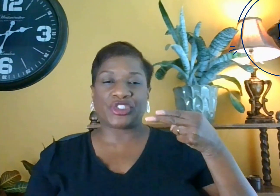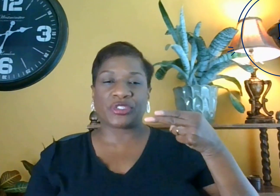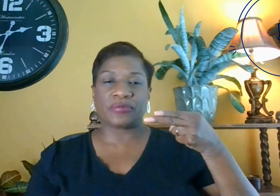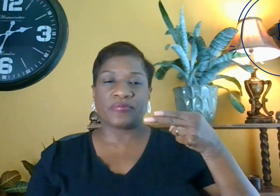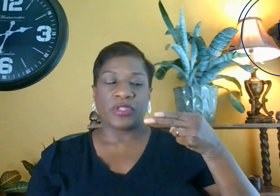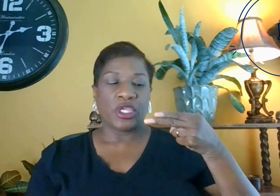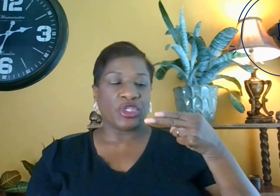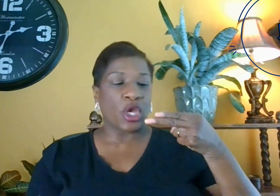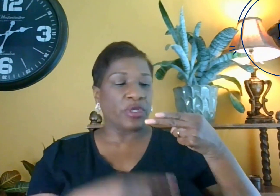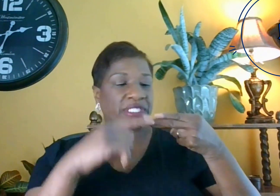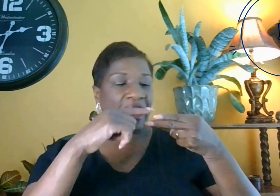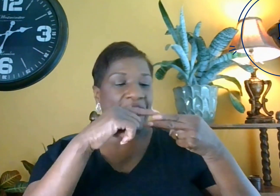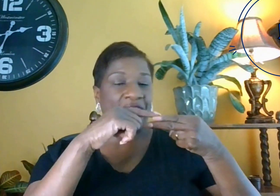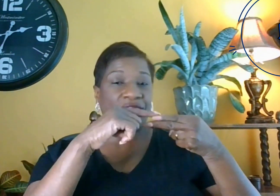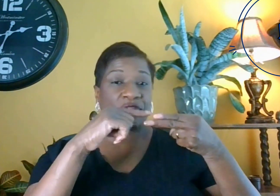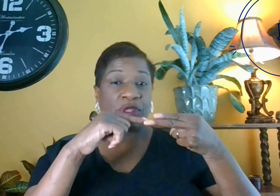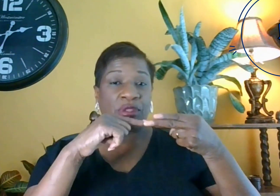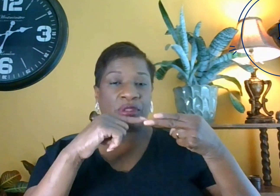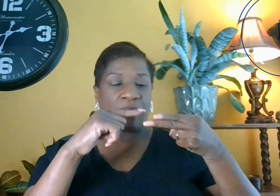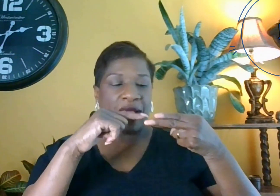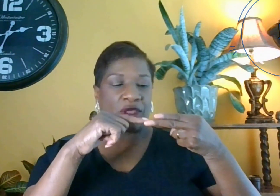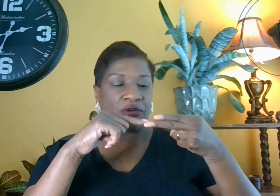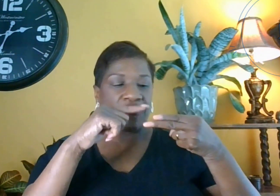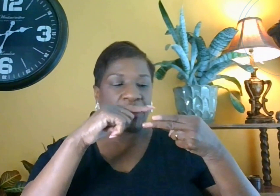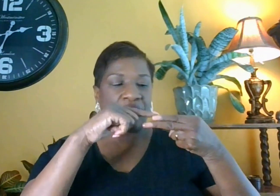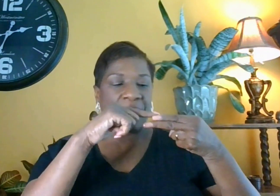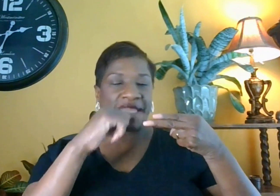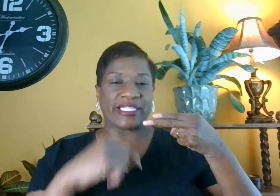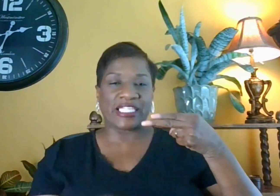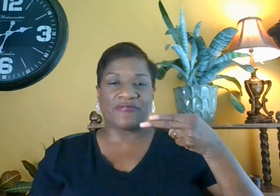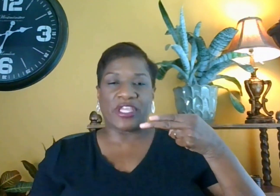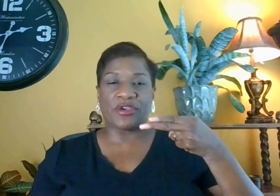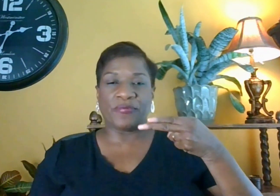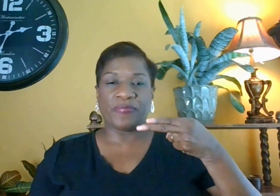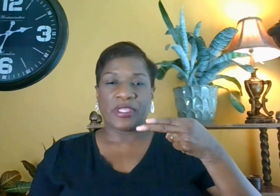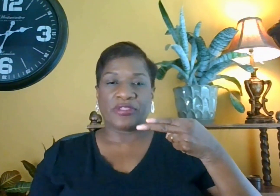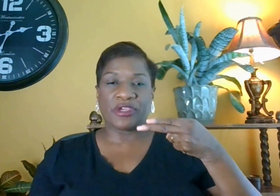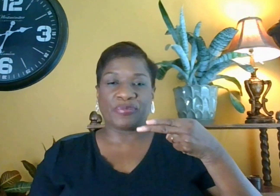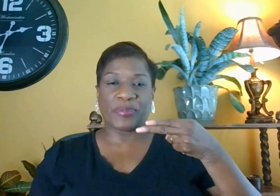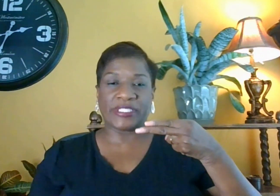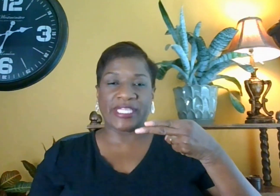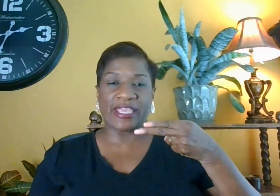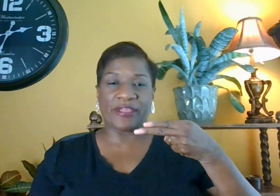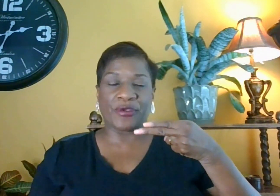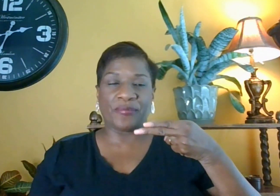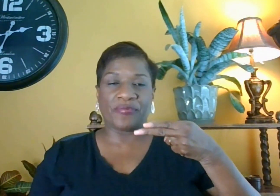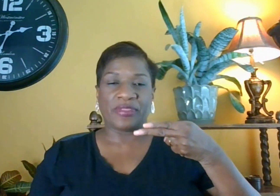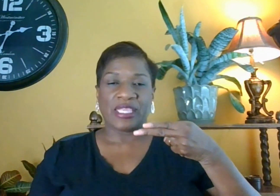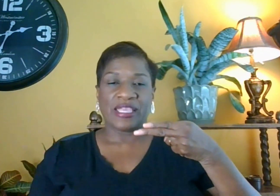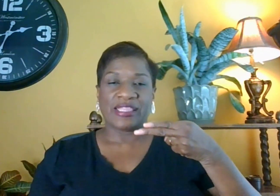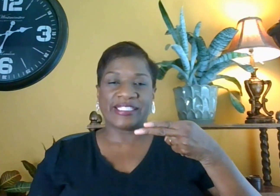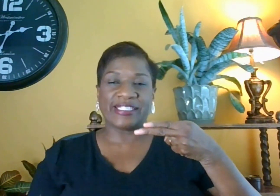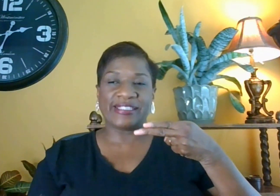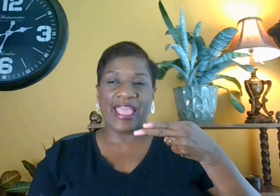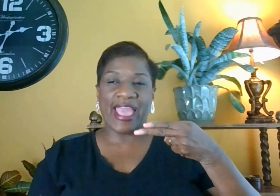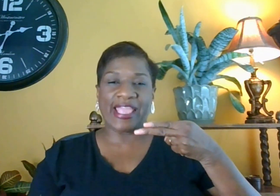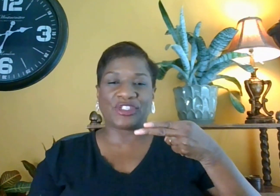H. Notice I have my long finger and my index finger. They're put together. This is